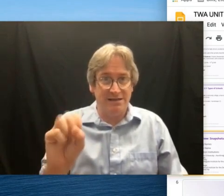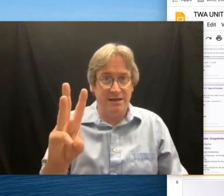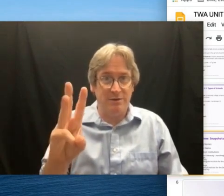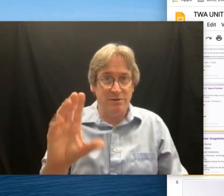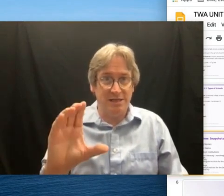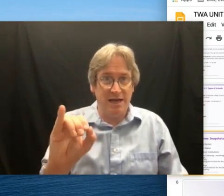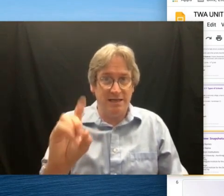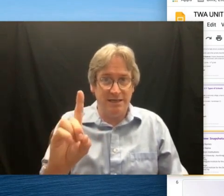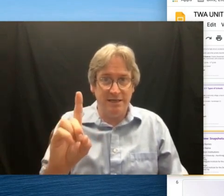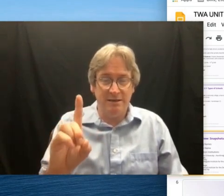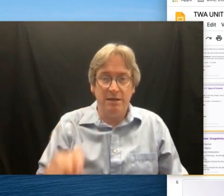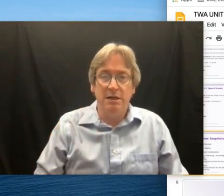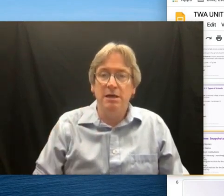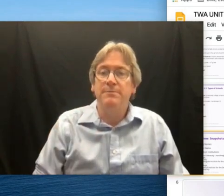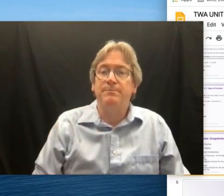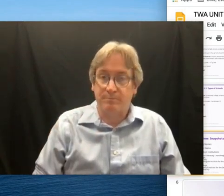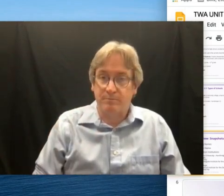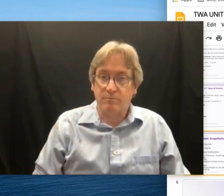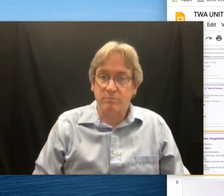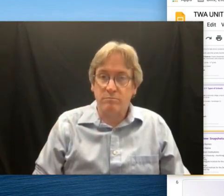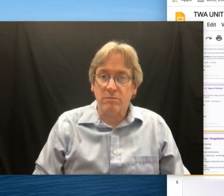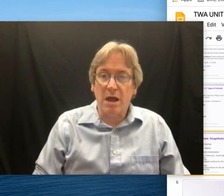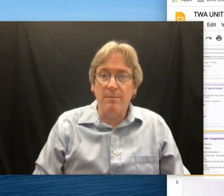Deaf, SWCID.